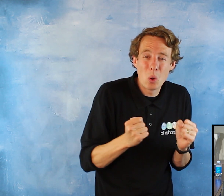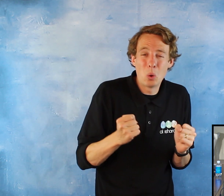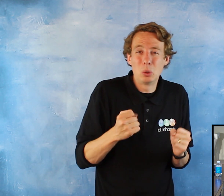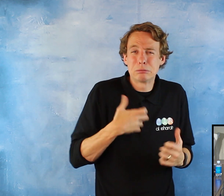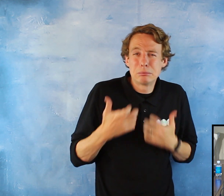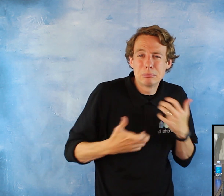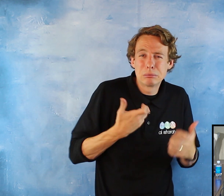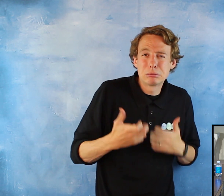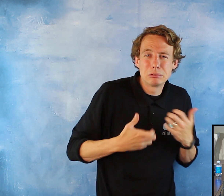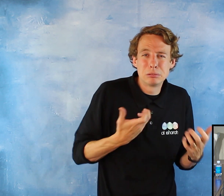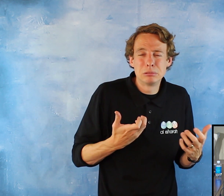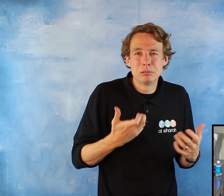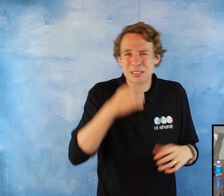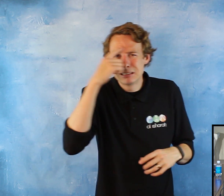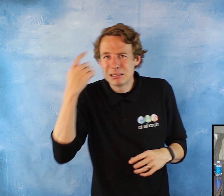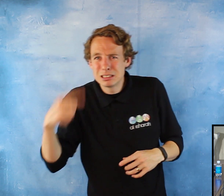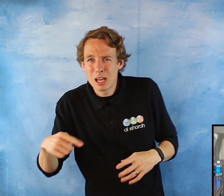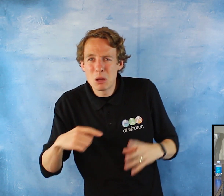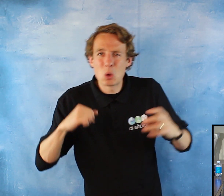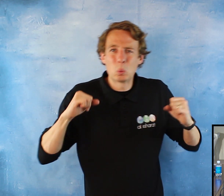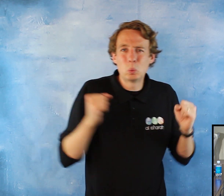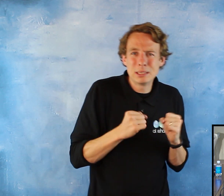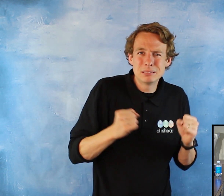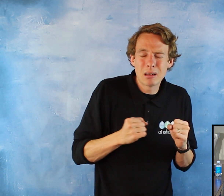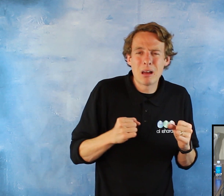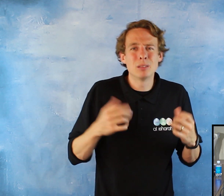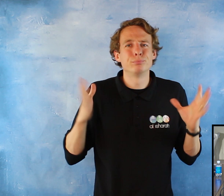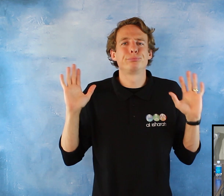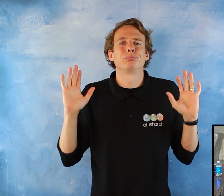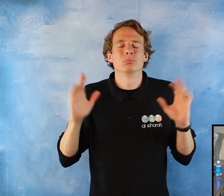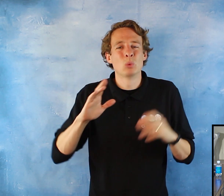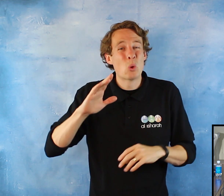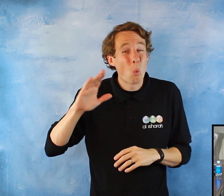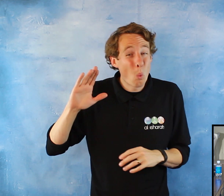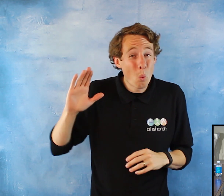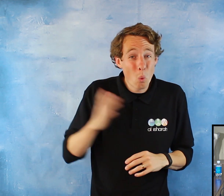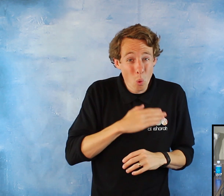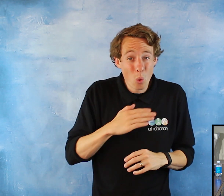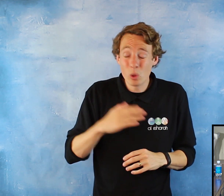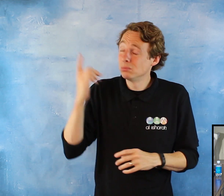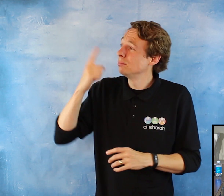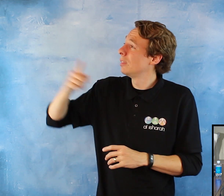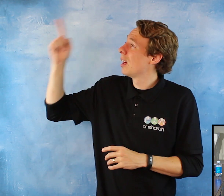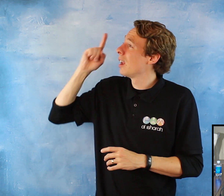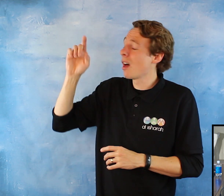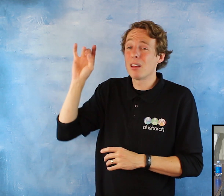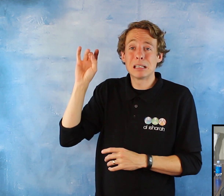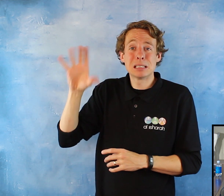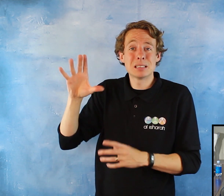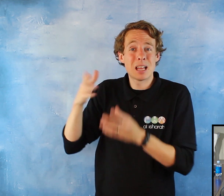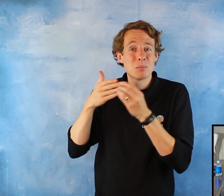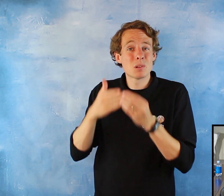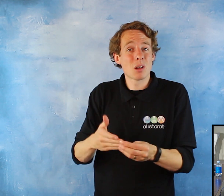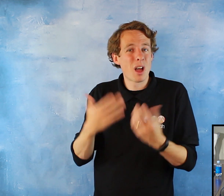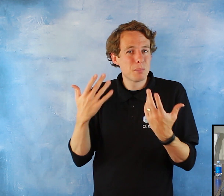about Islam has everything to guide us, to say us. Allah subhanahu wa ta'ala advised us and His Prophet sallallahu alaihi wasallam for everything happen.